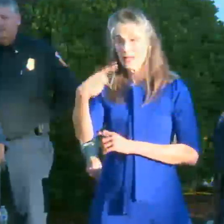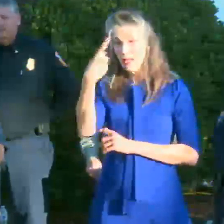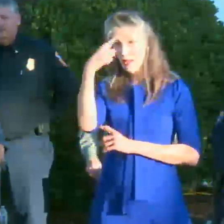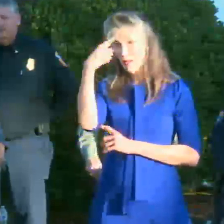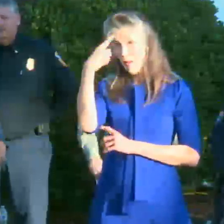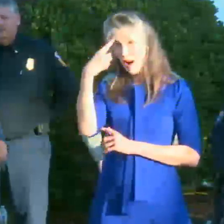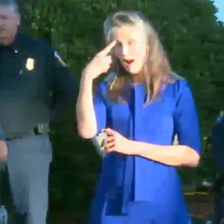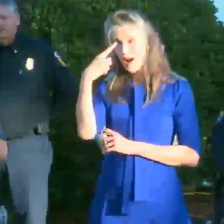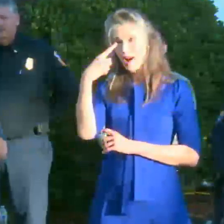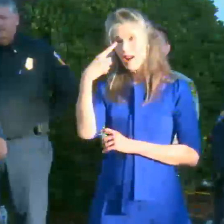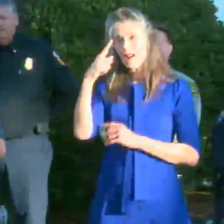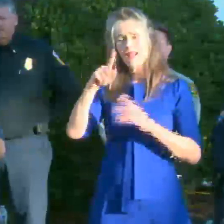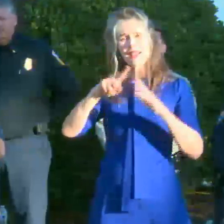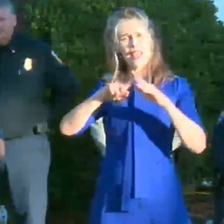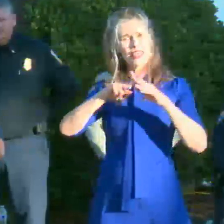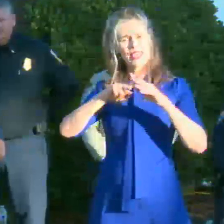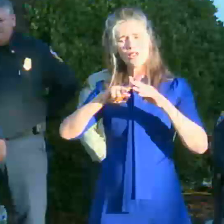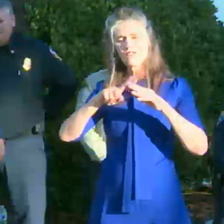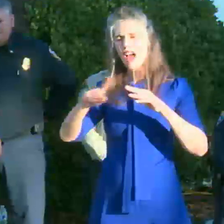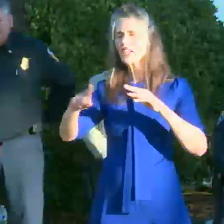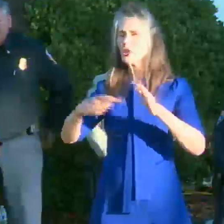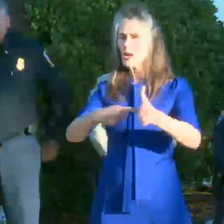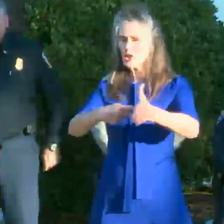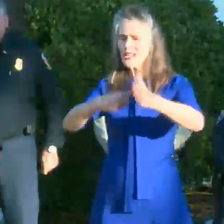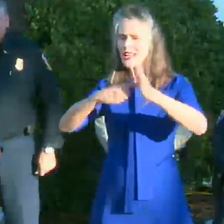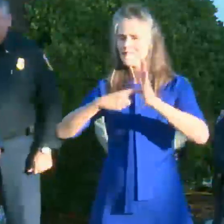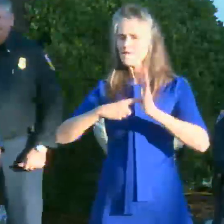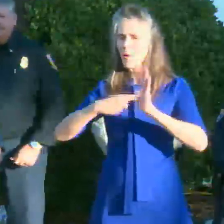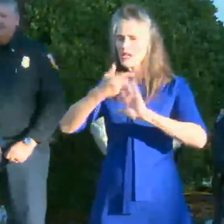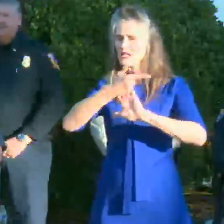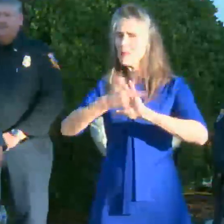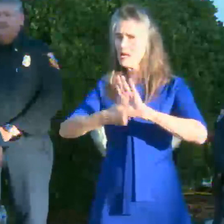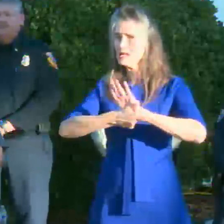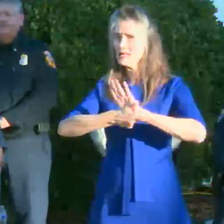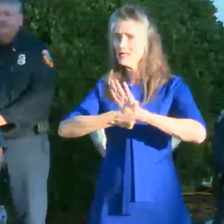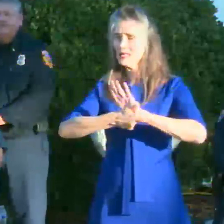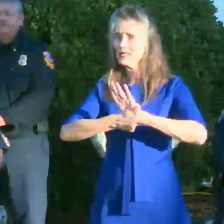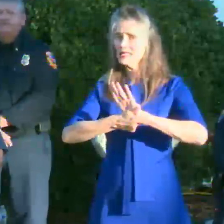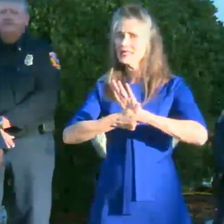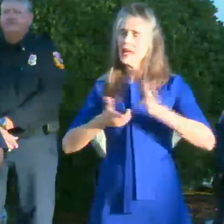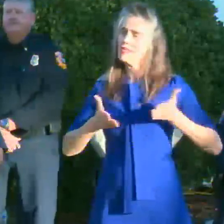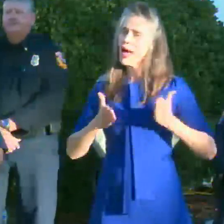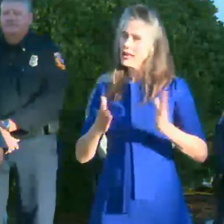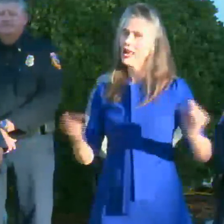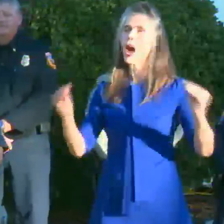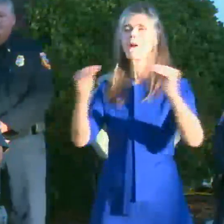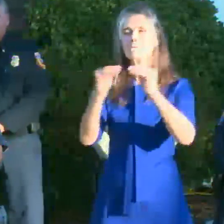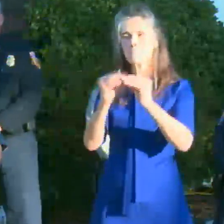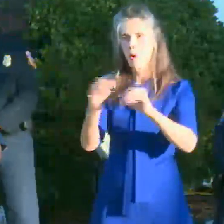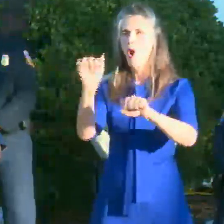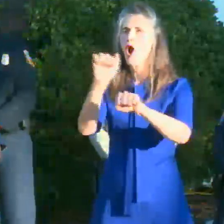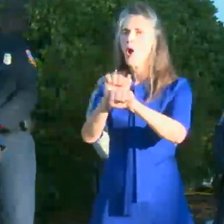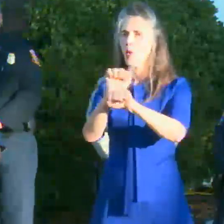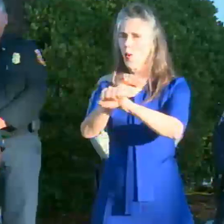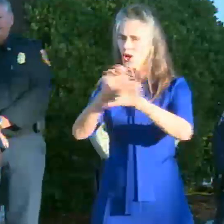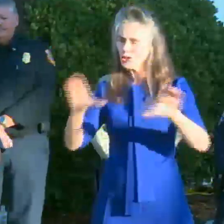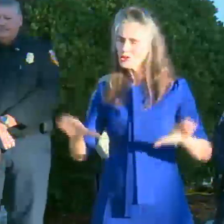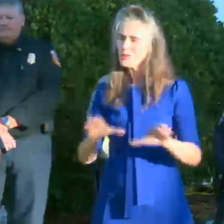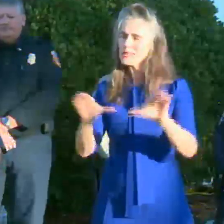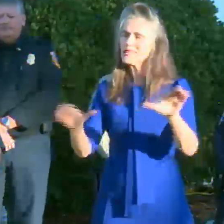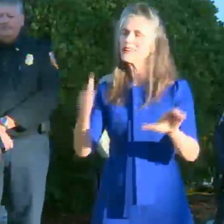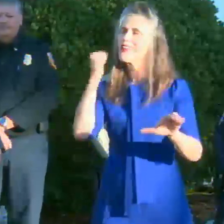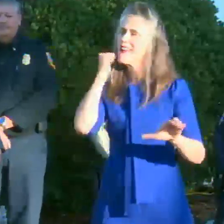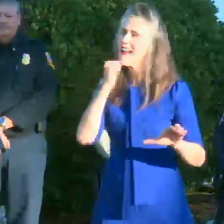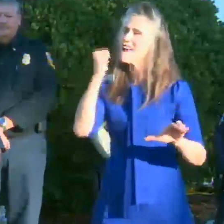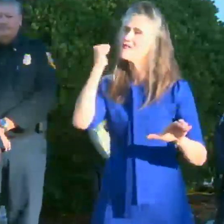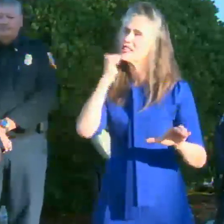the evacuation enforcement that has allowed more work to be done every day. We get more work thanks